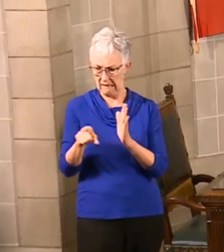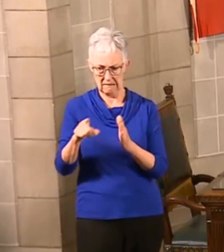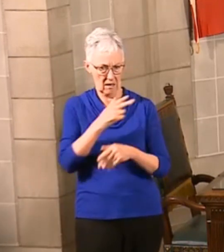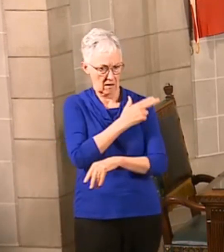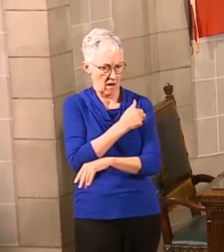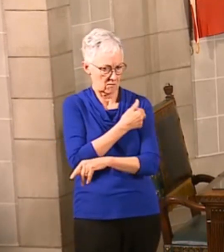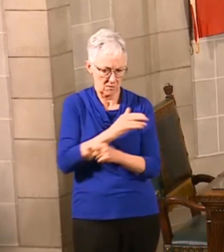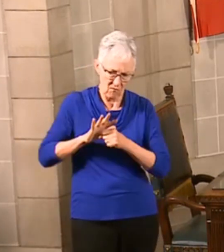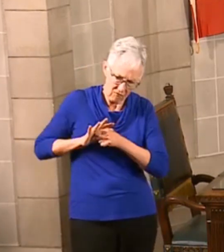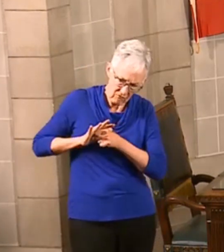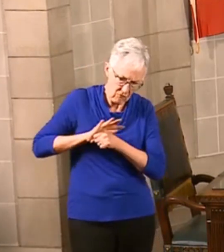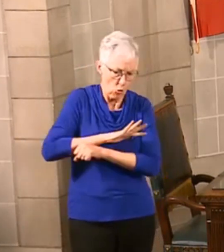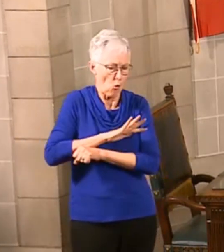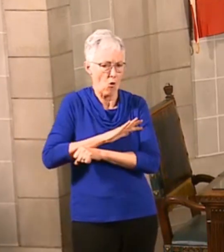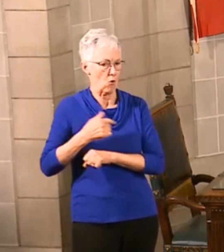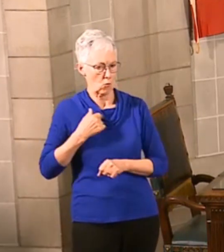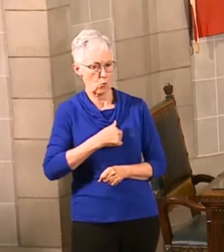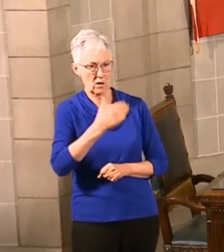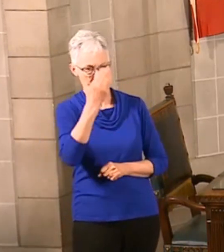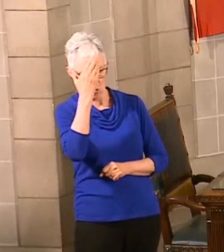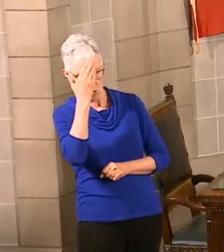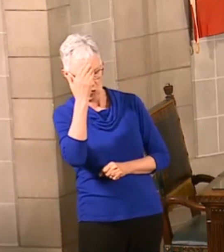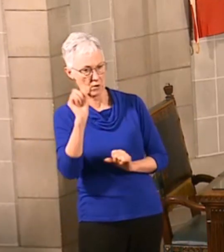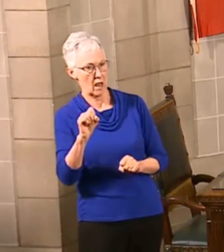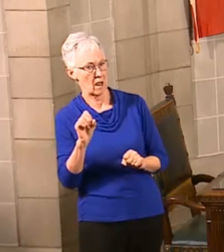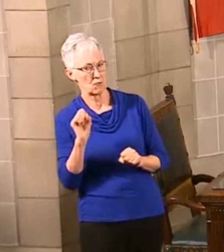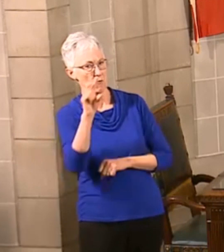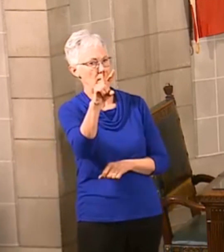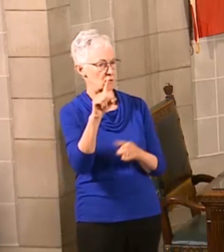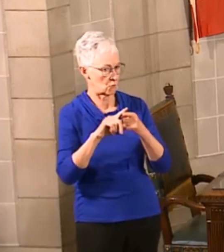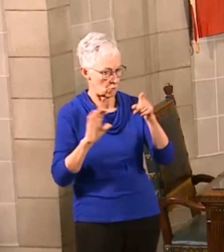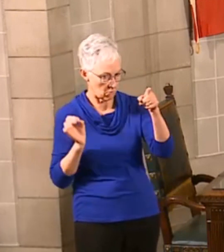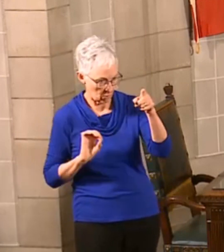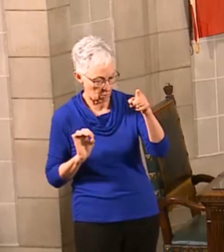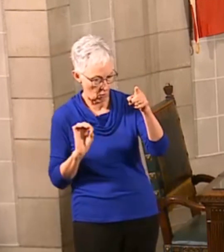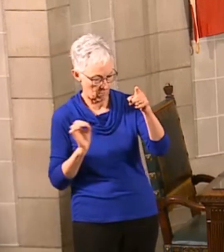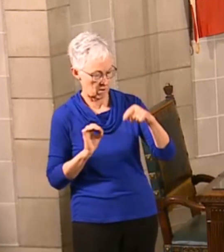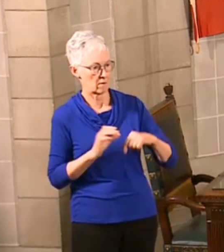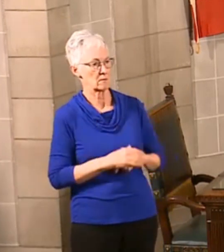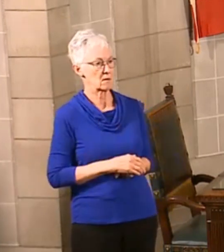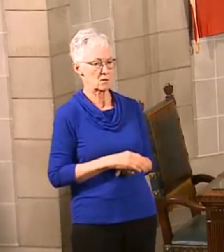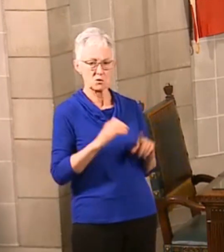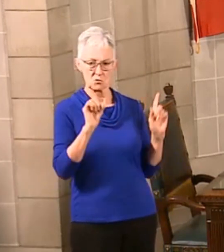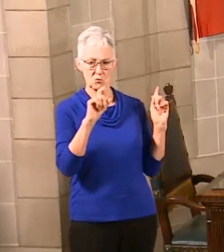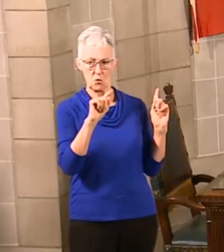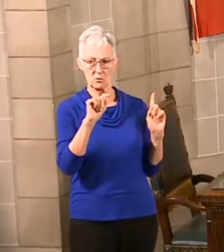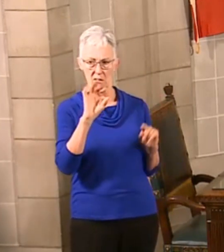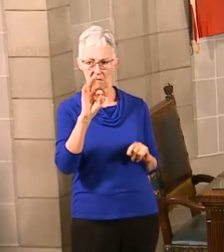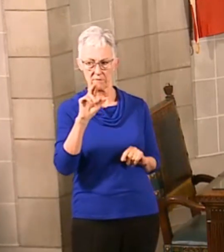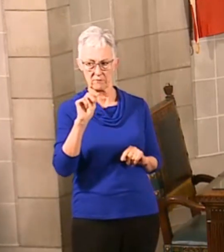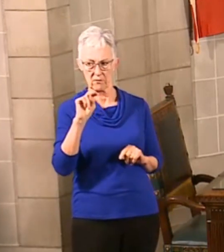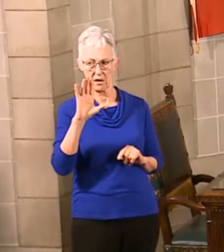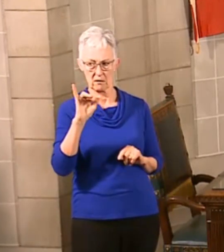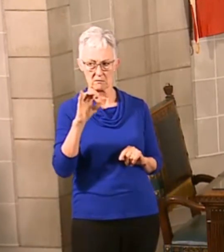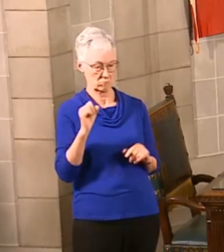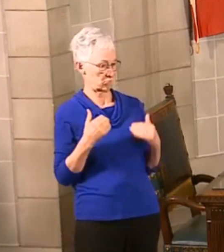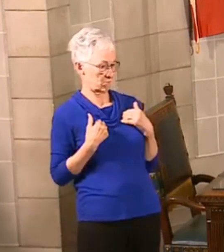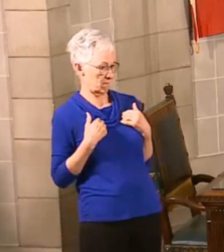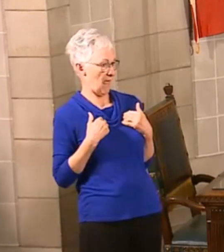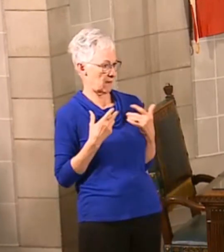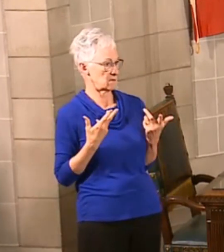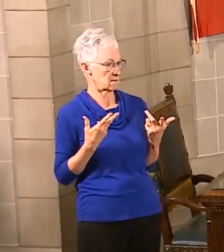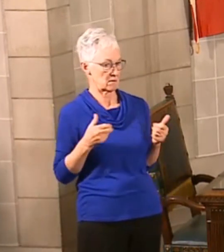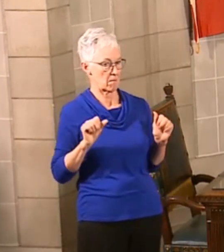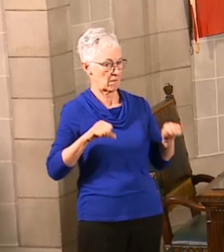Island. So St. Francis, for example, has leveraged the ability to be able to move some of those patients. I think a week and a half